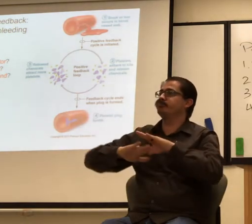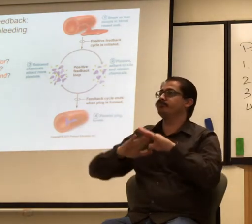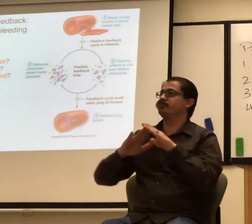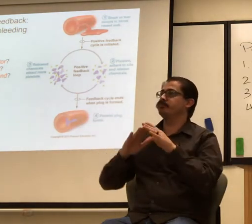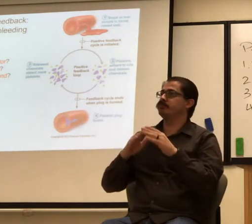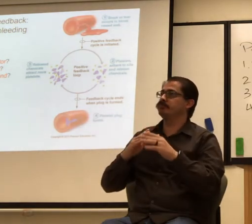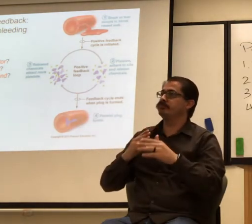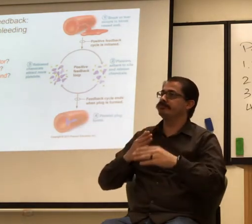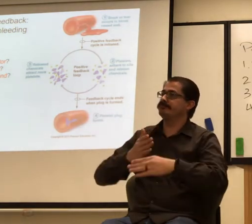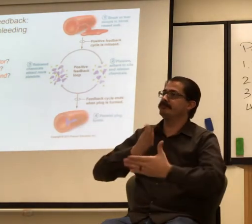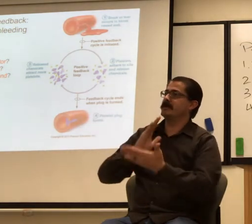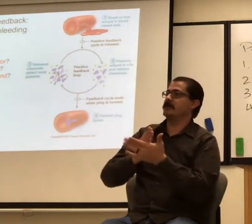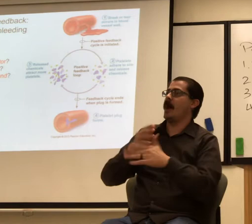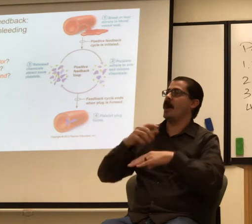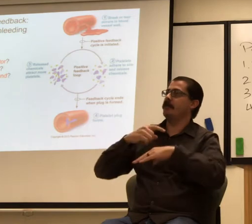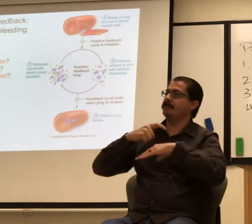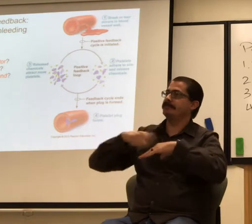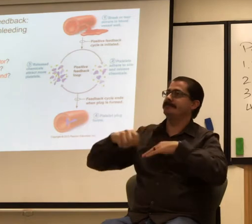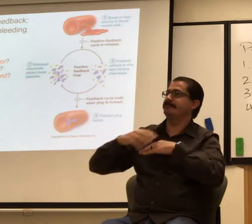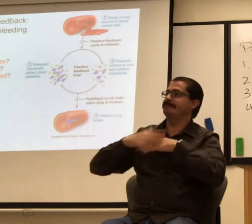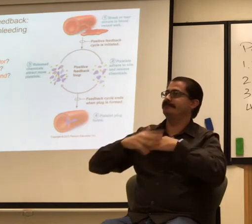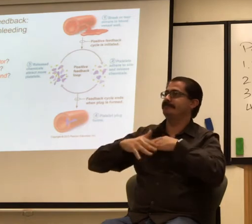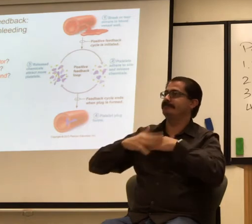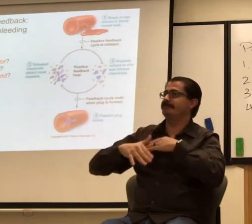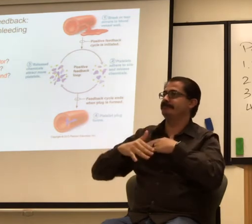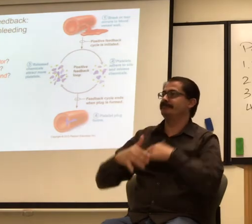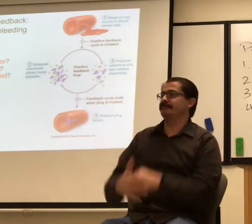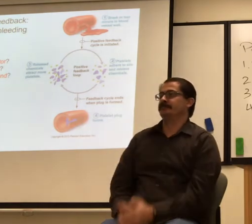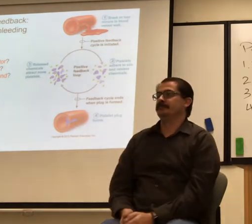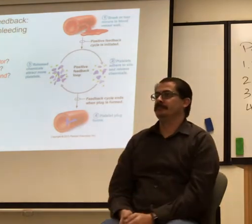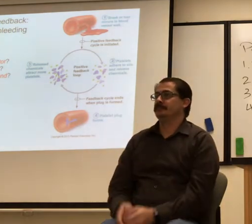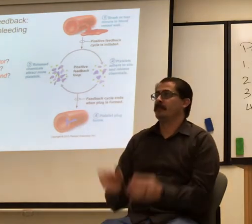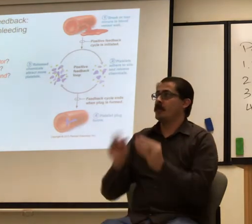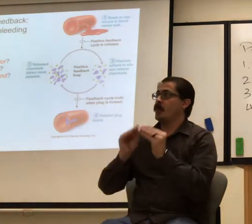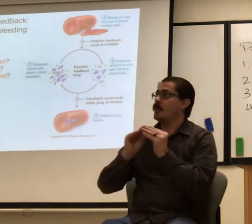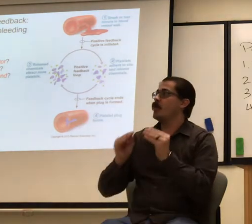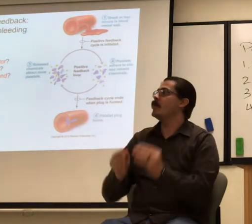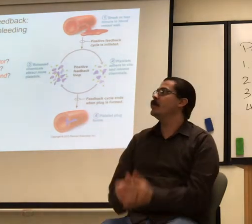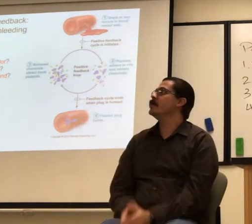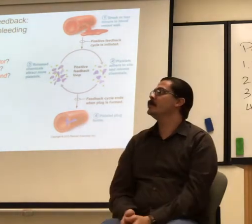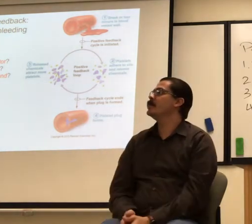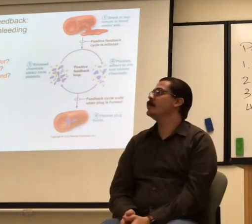So the chemicals attract platelets, and then more platelets secrete more chemicals.